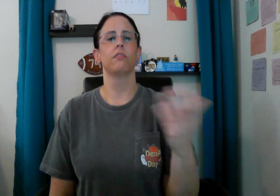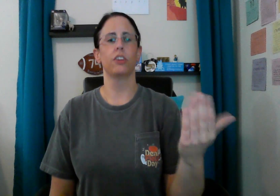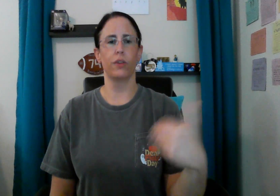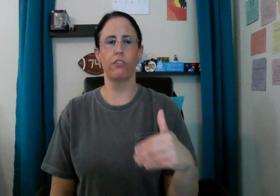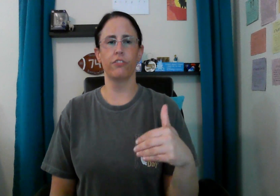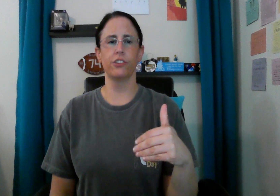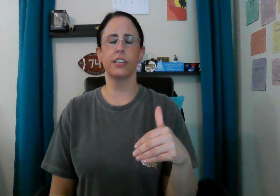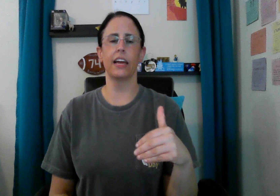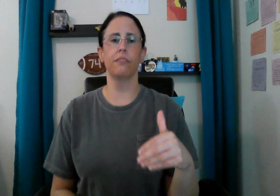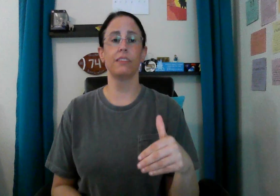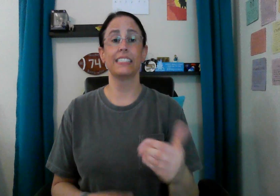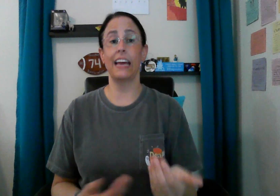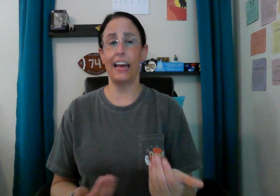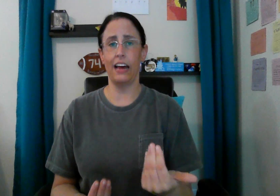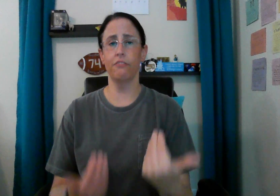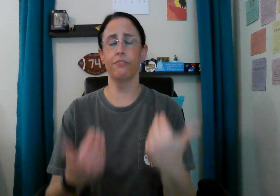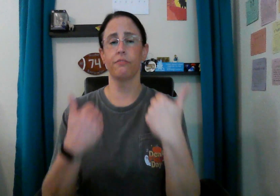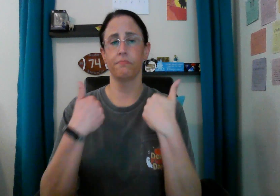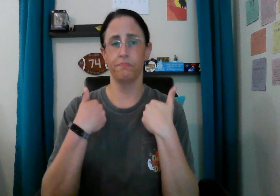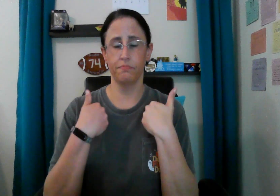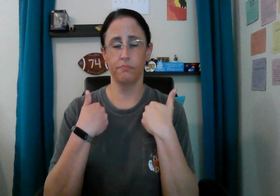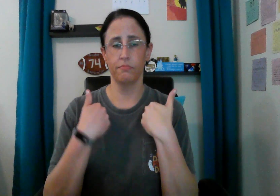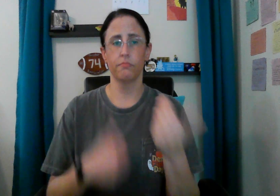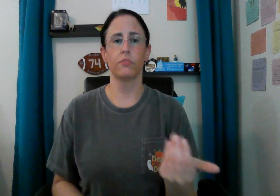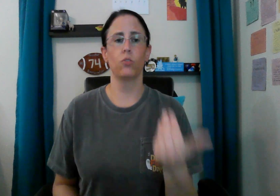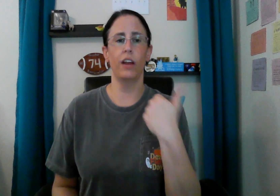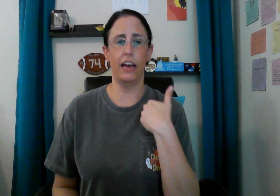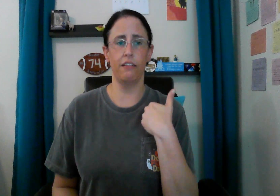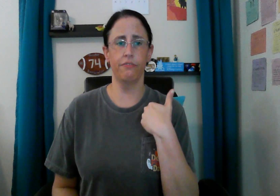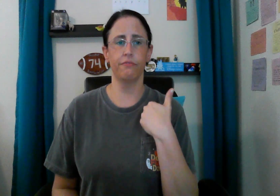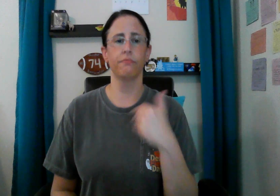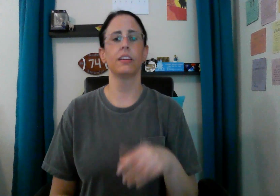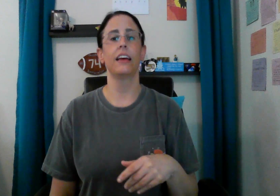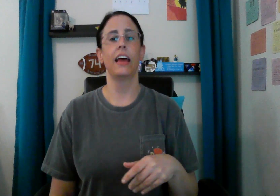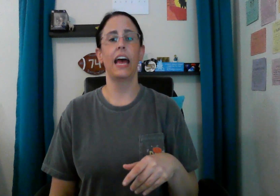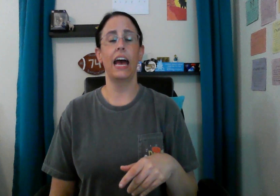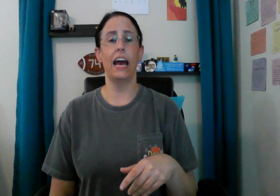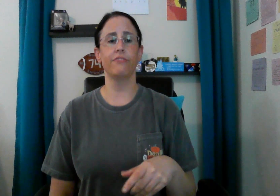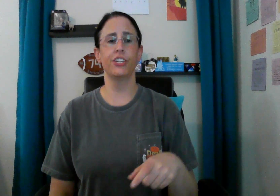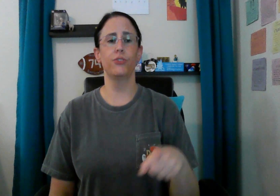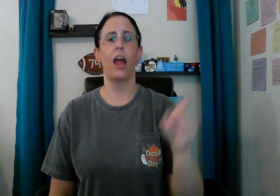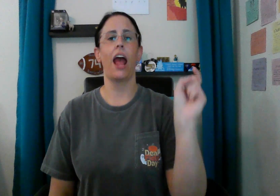going over those again, to have or have to,